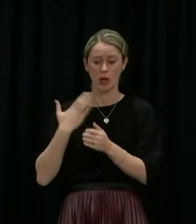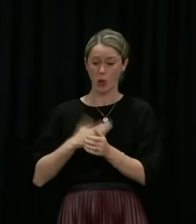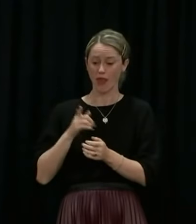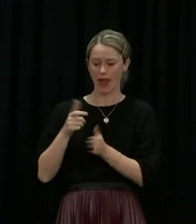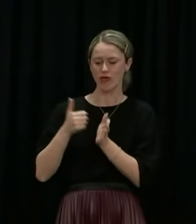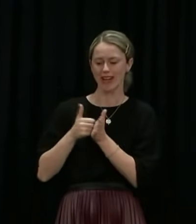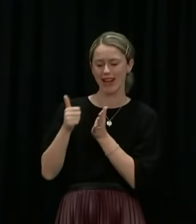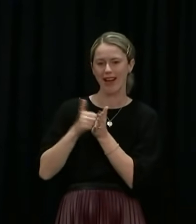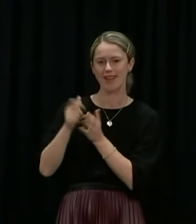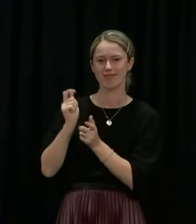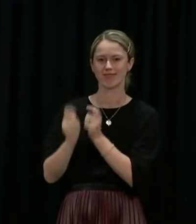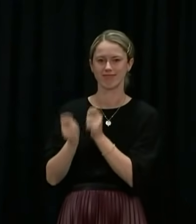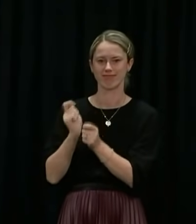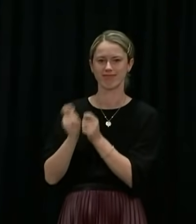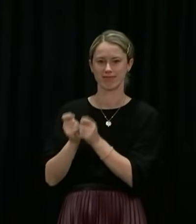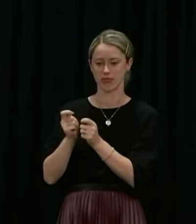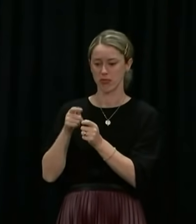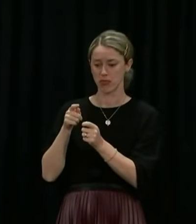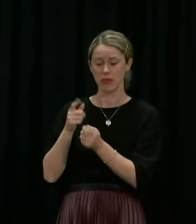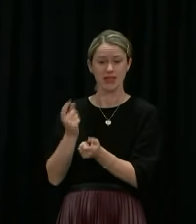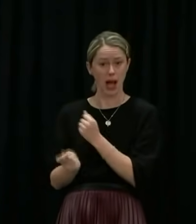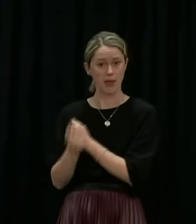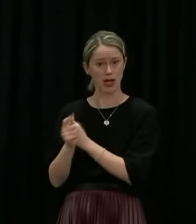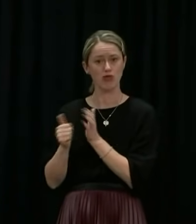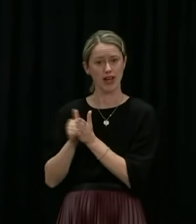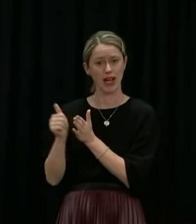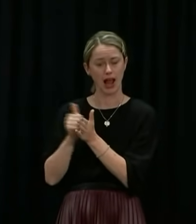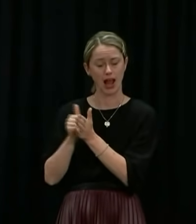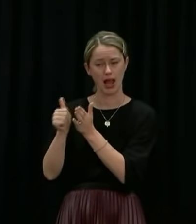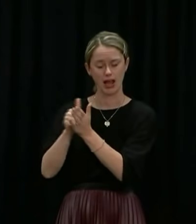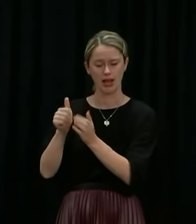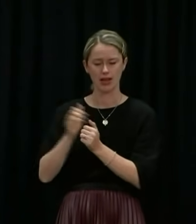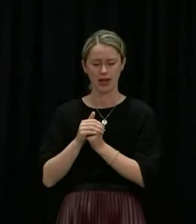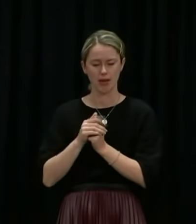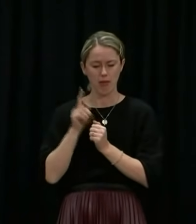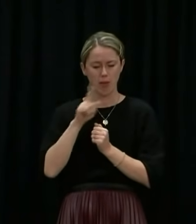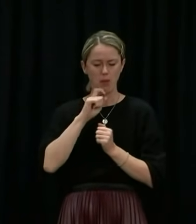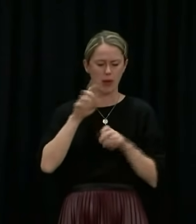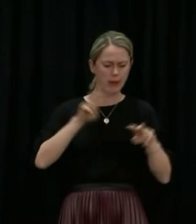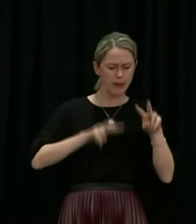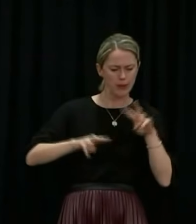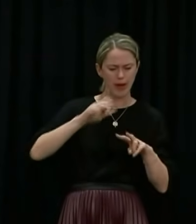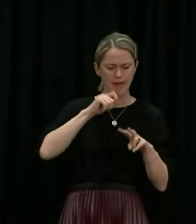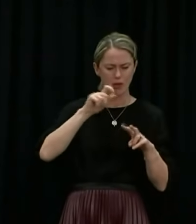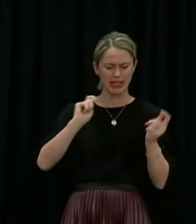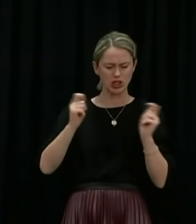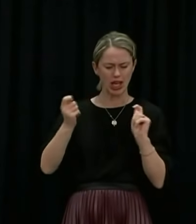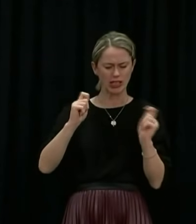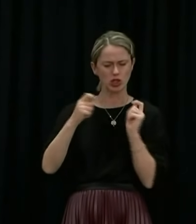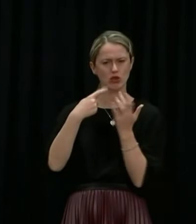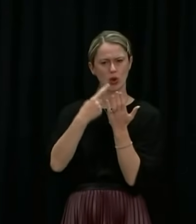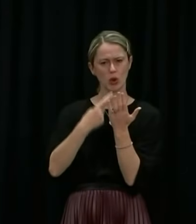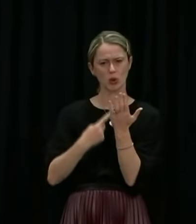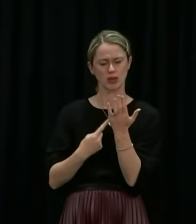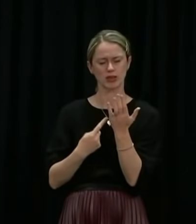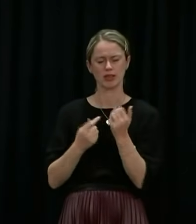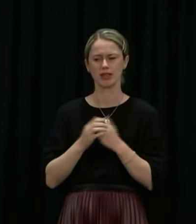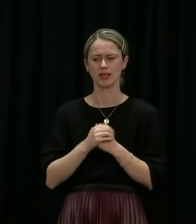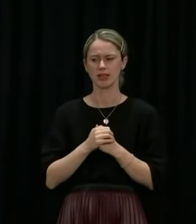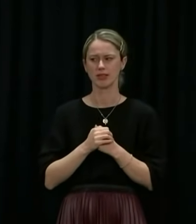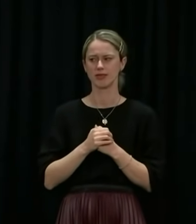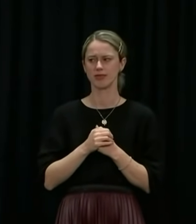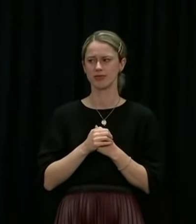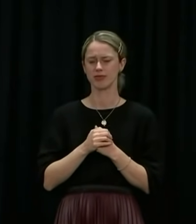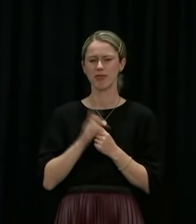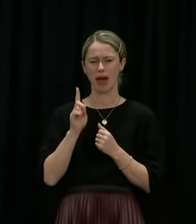regularly. They are being tested regularly. We'll always look at whether there are further adjustments that we can make to make that as tight as possible, but